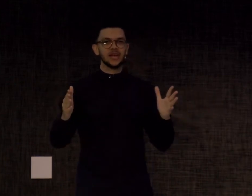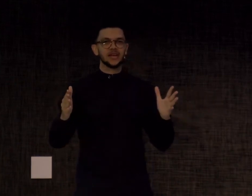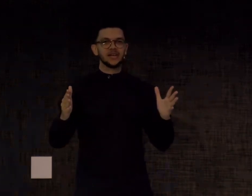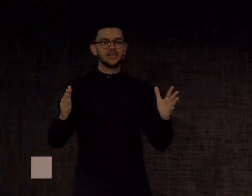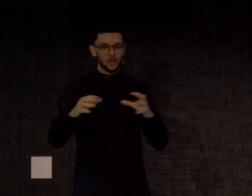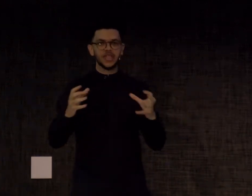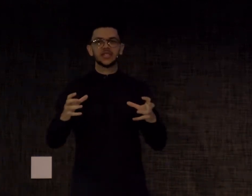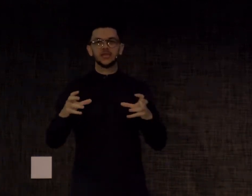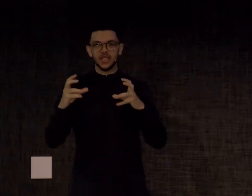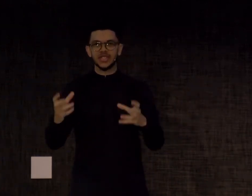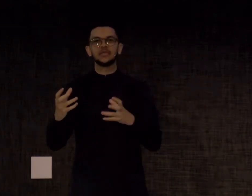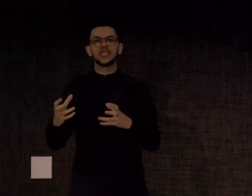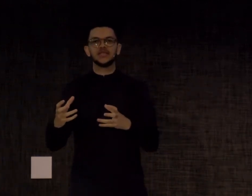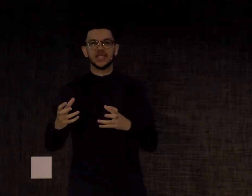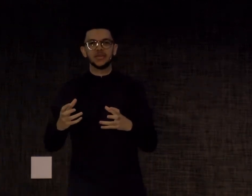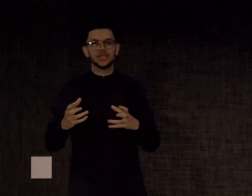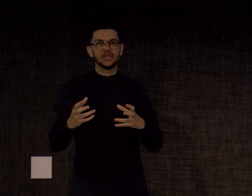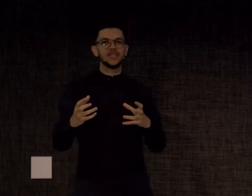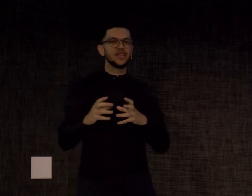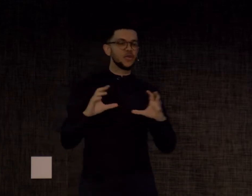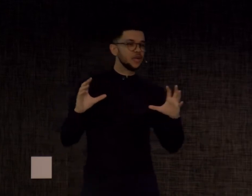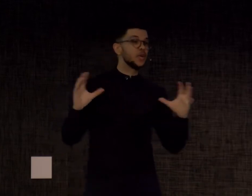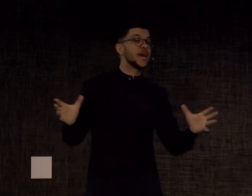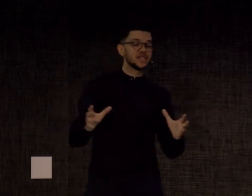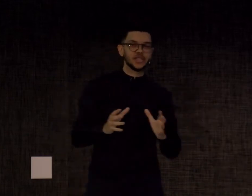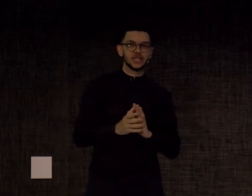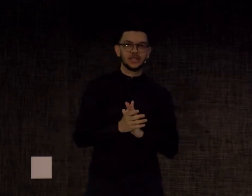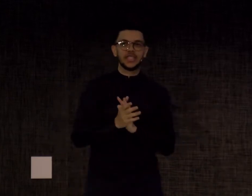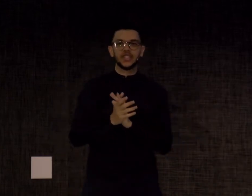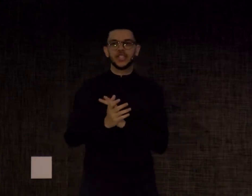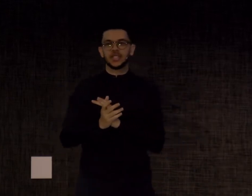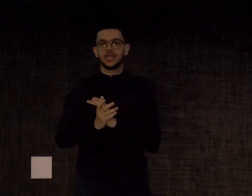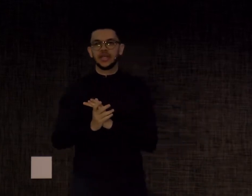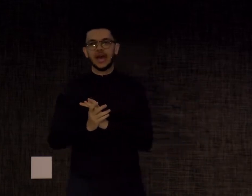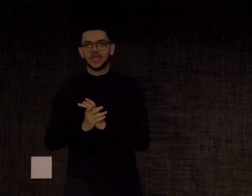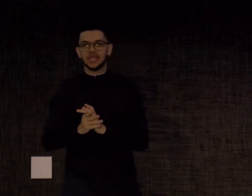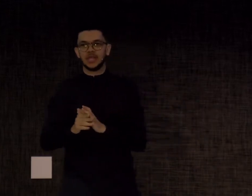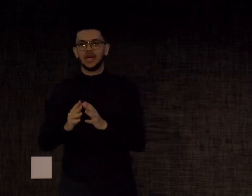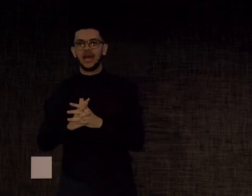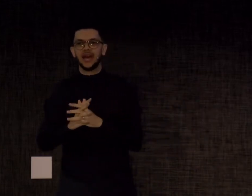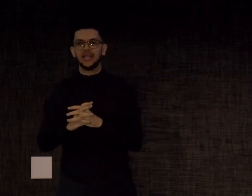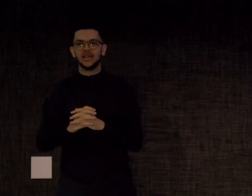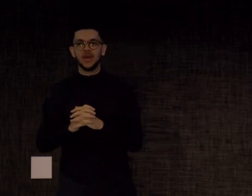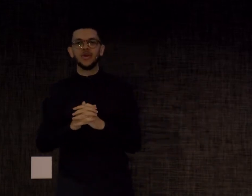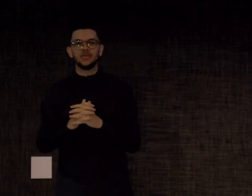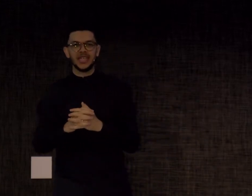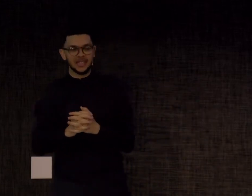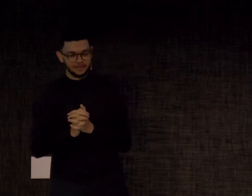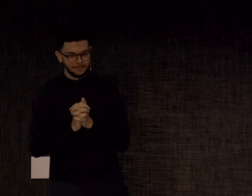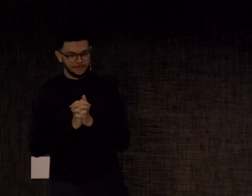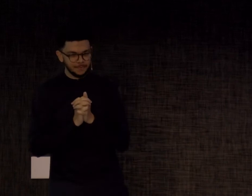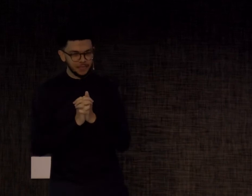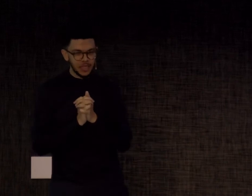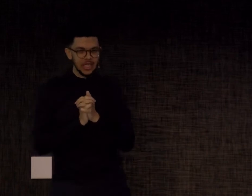we fall victim to the same set of assumptions, even though we wear different t-shirts, caps, and other memorabilia.